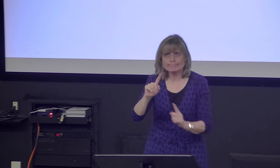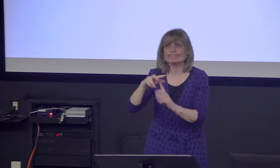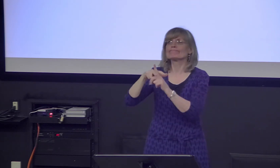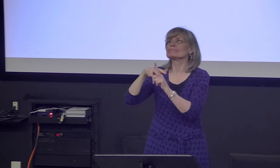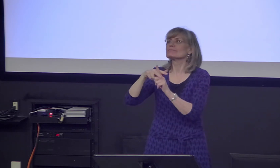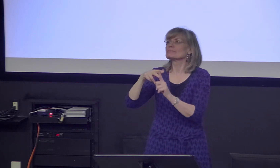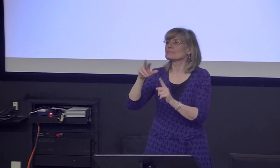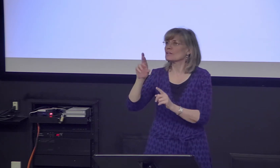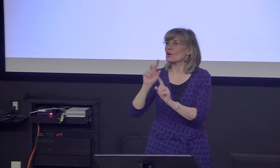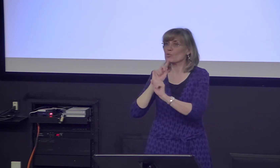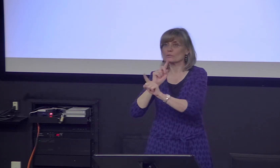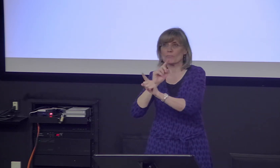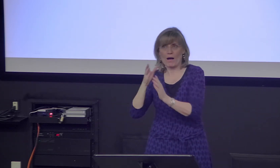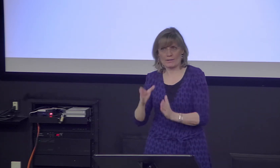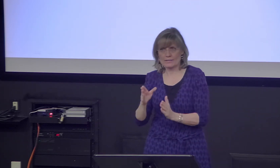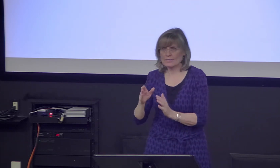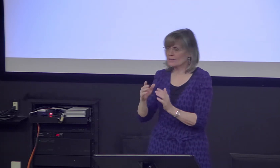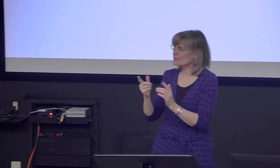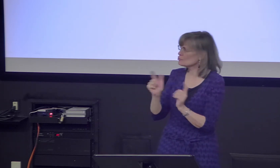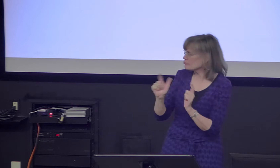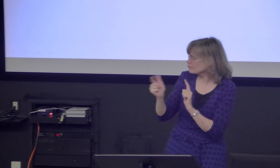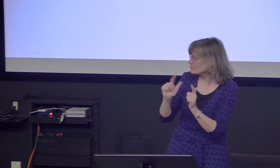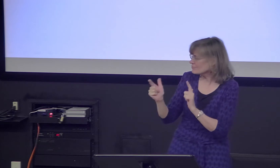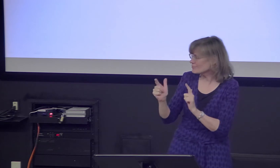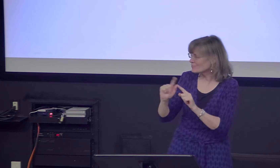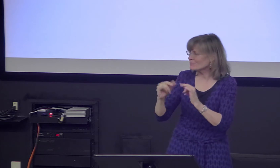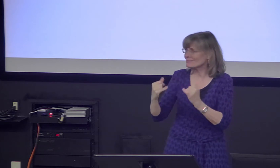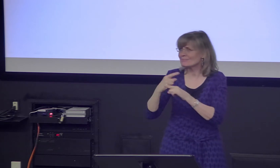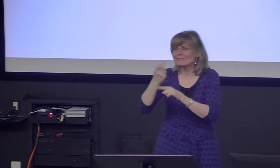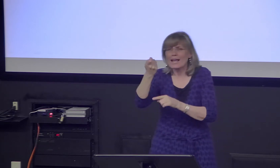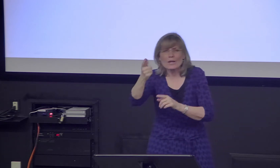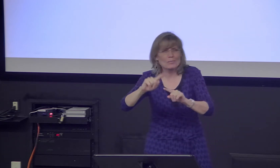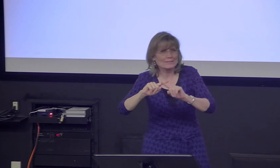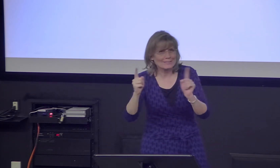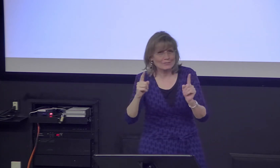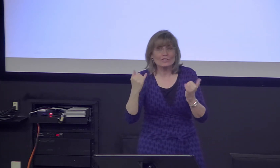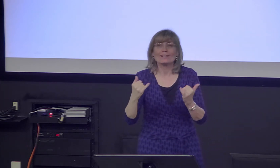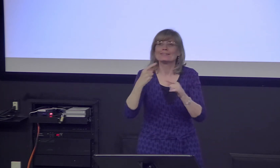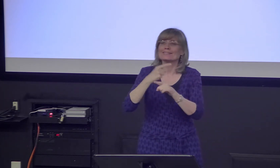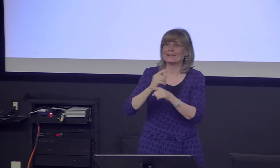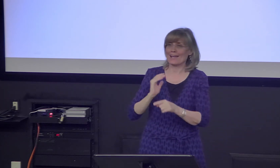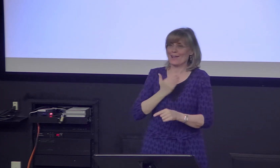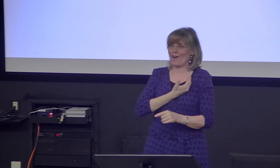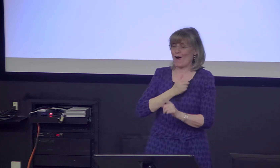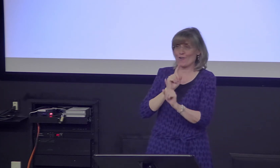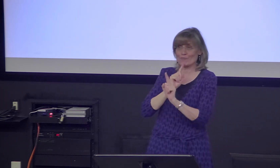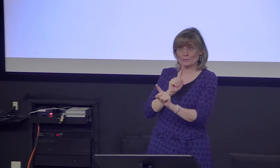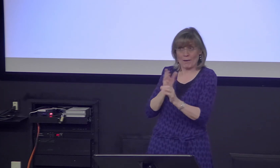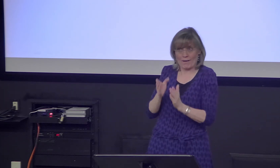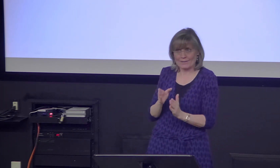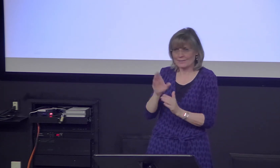then the respondent will be asking questions. Normally we do it that way, but today our